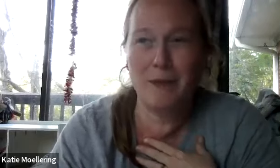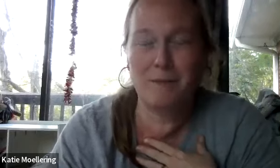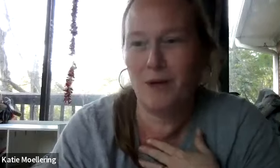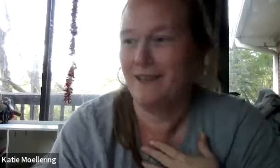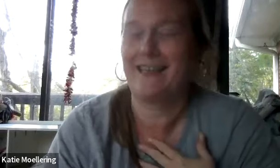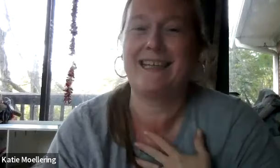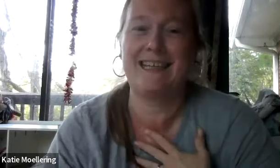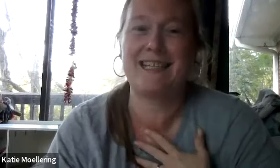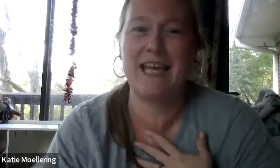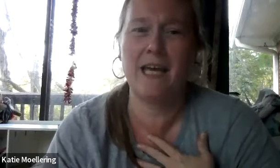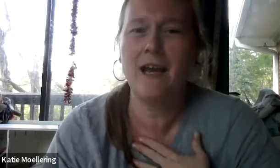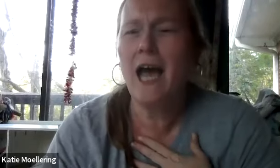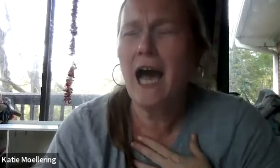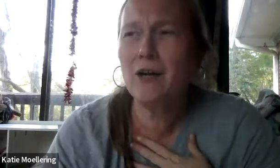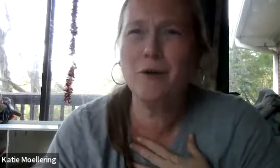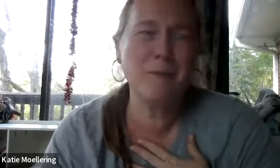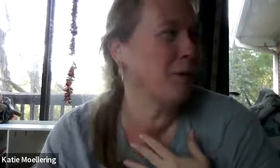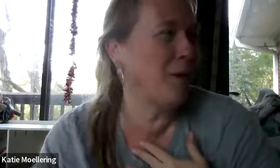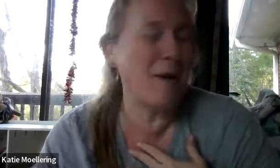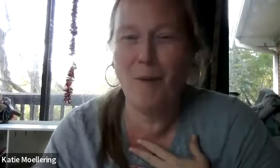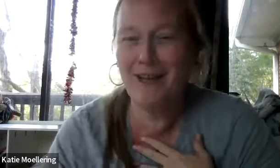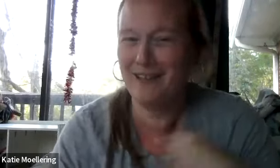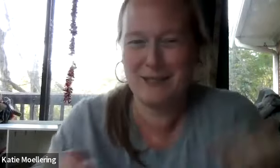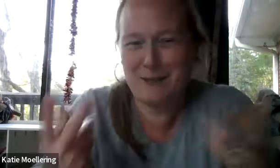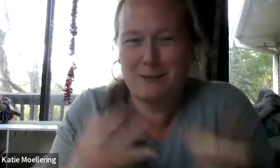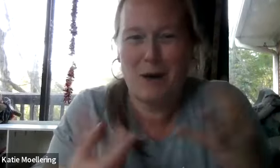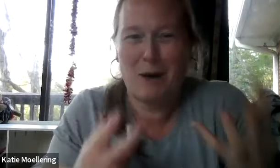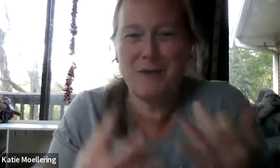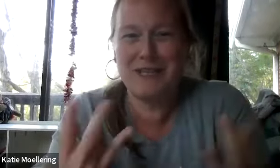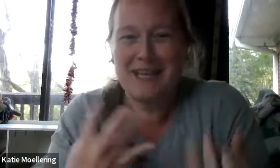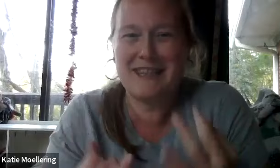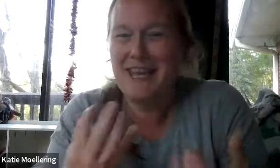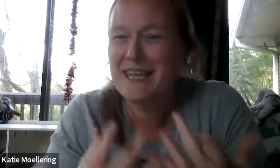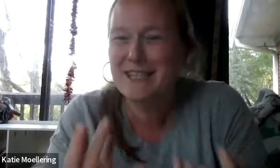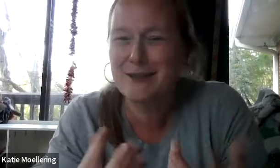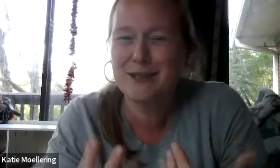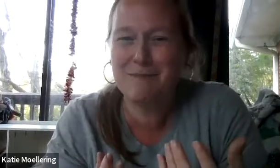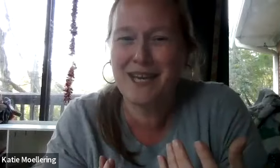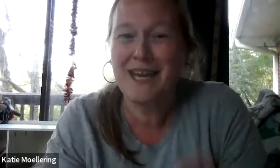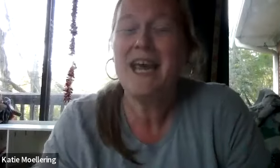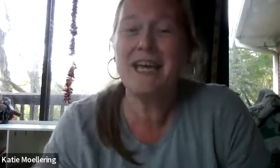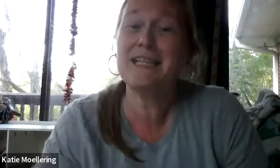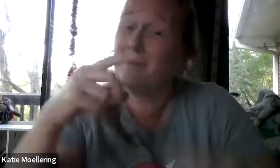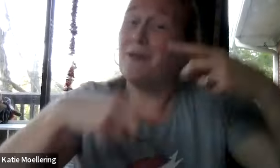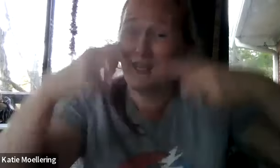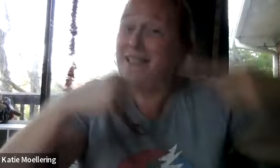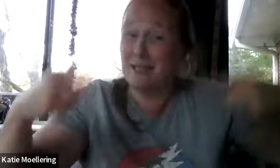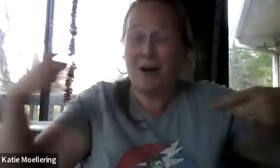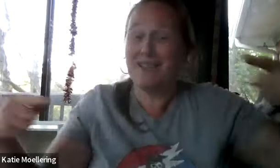ramen boiling? And I said, I don't remember what boil is. It's probably like this. And I said, but this is